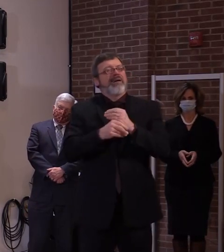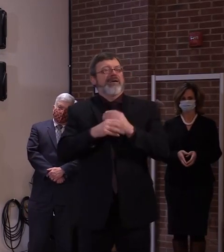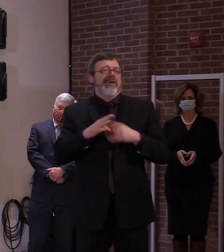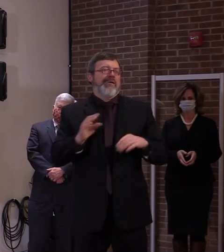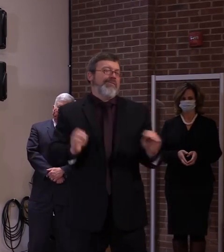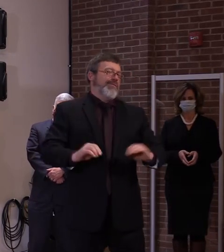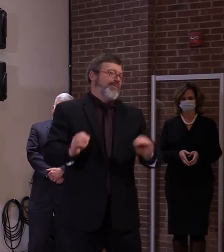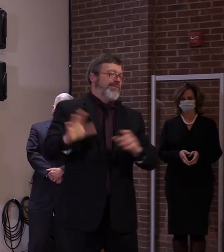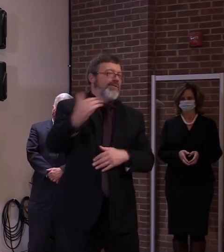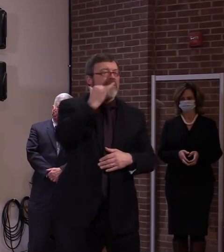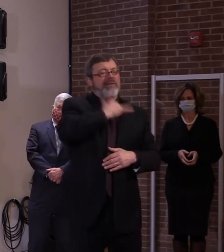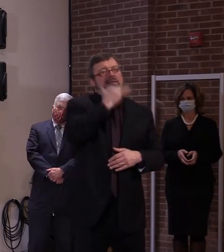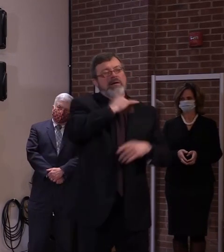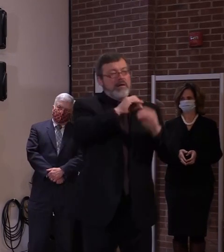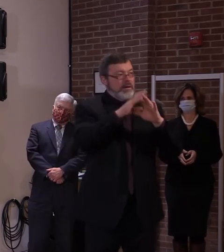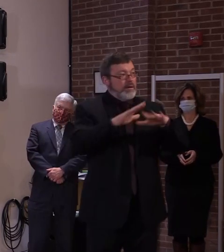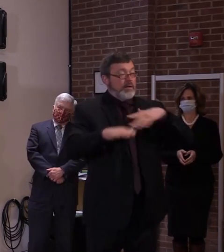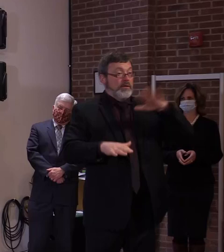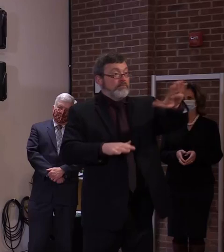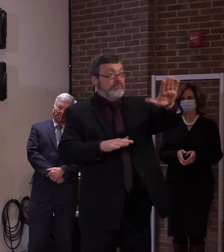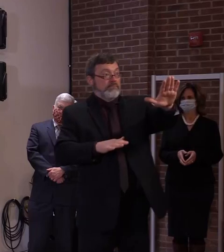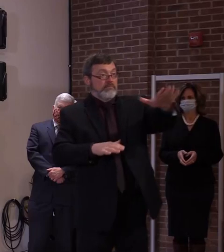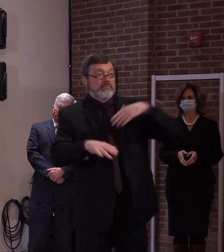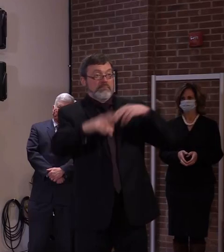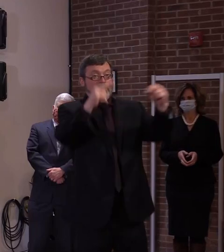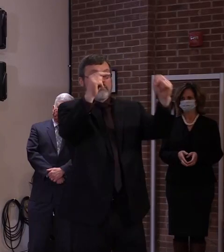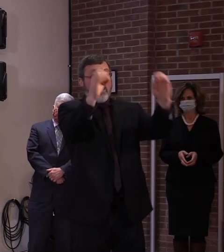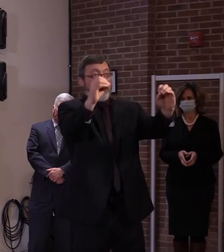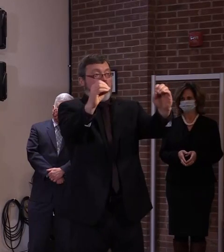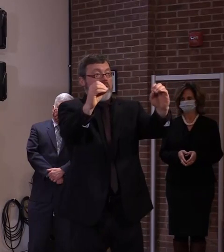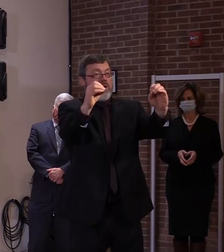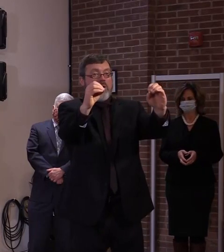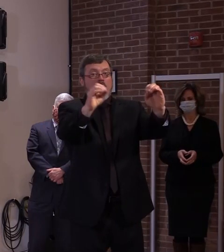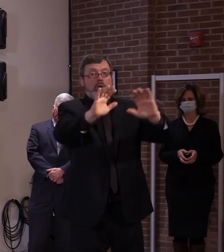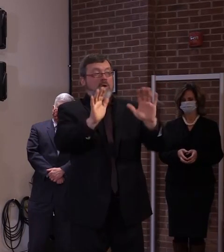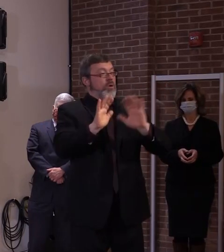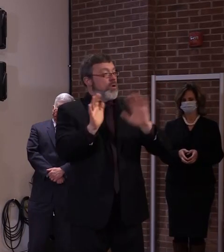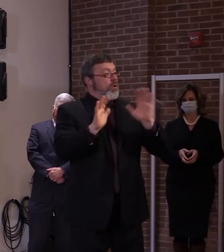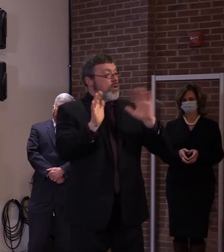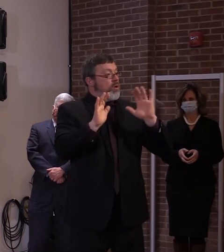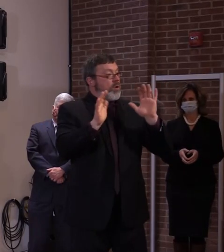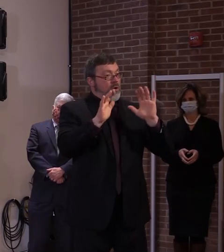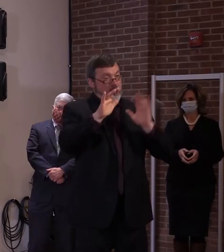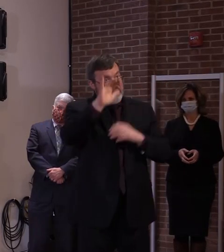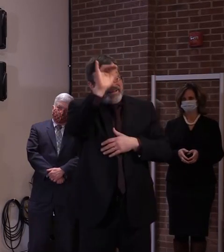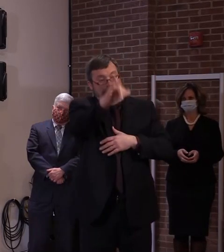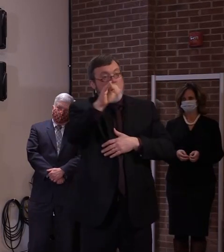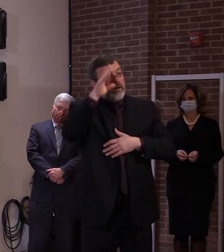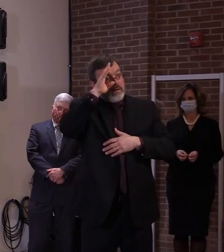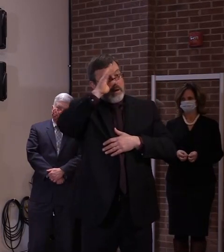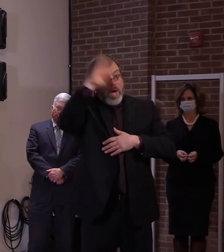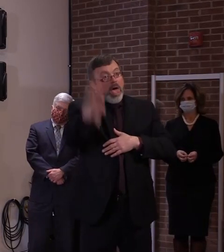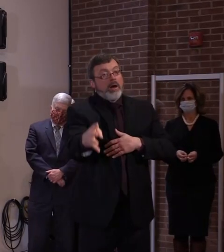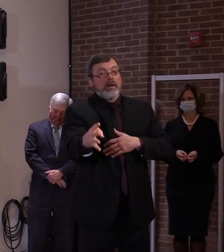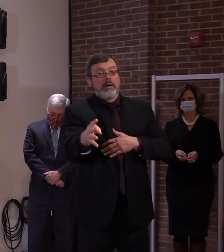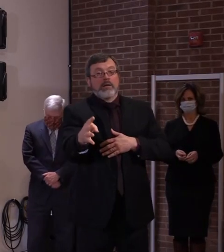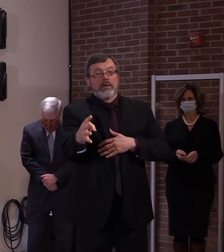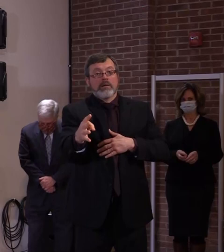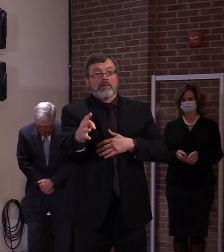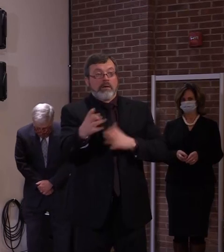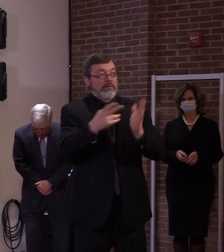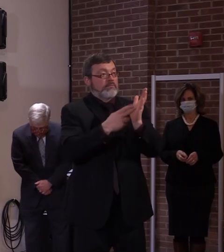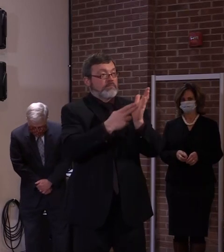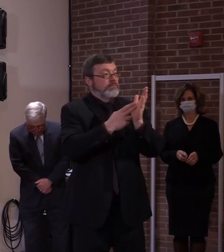tests and maybe getting breakthrough cases, that's simply not true. It is the protection against severe